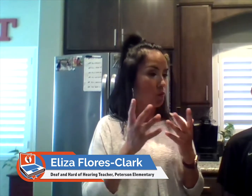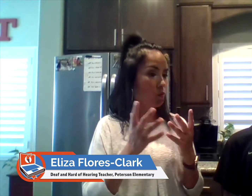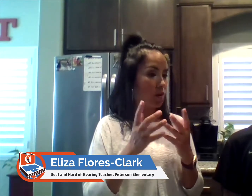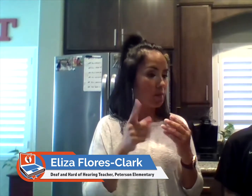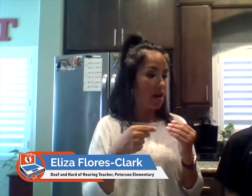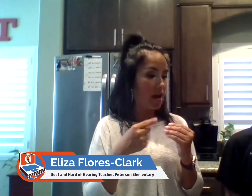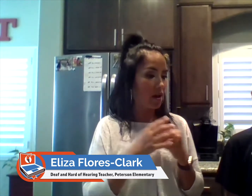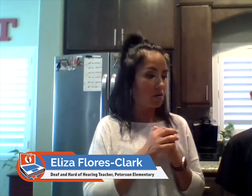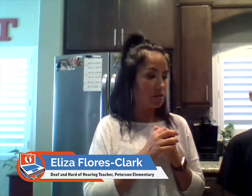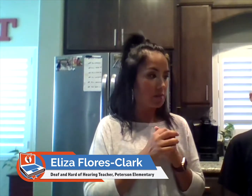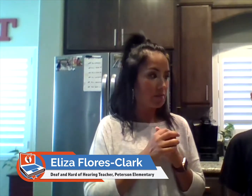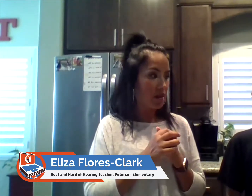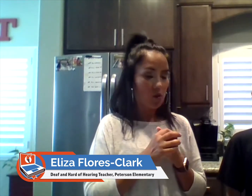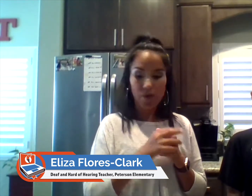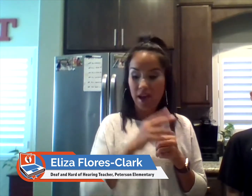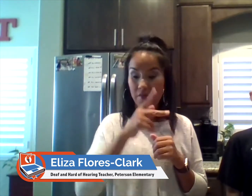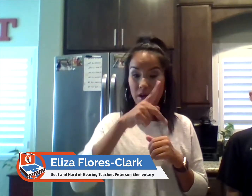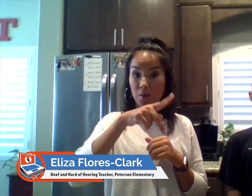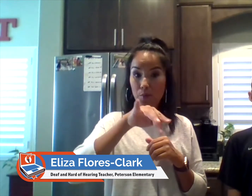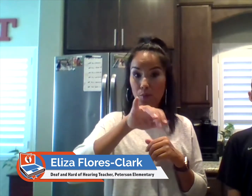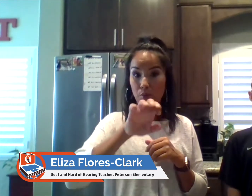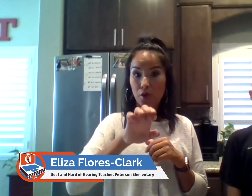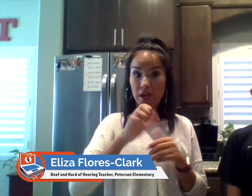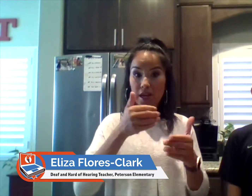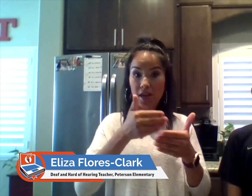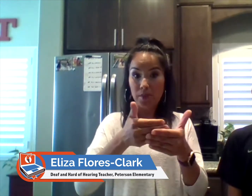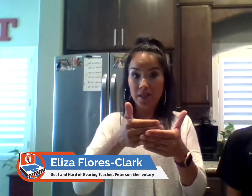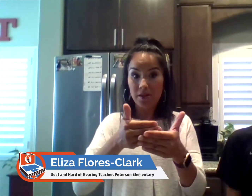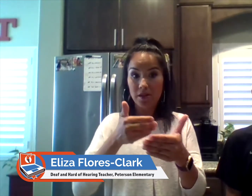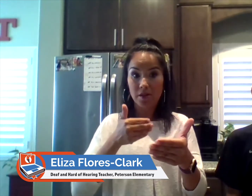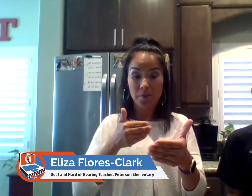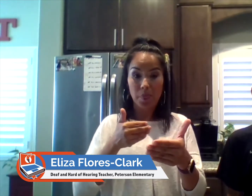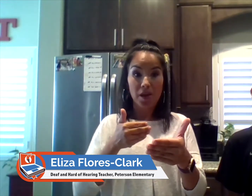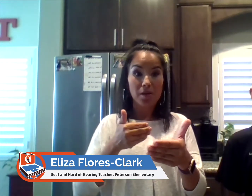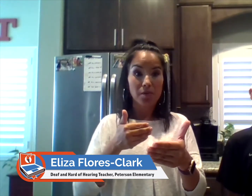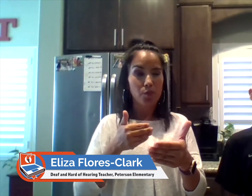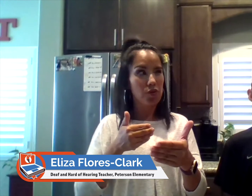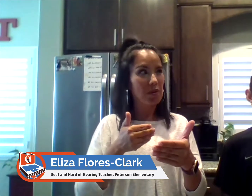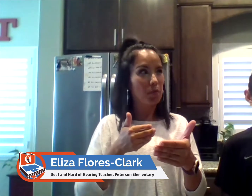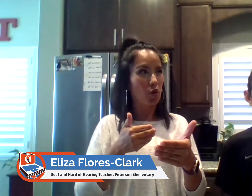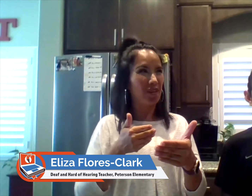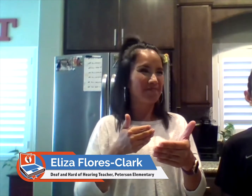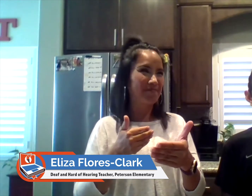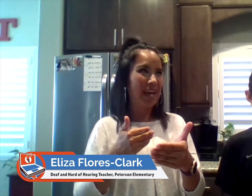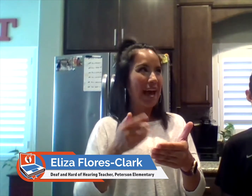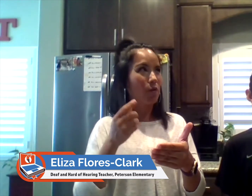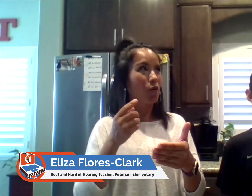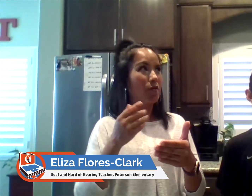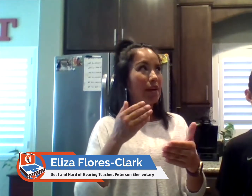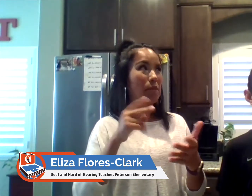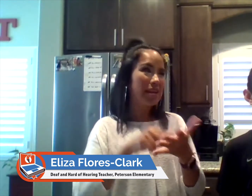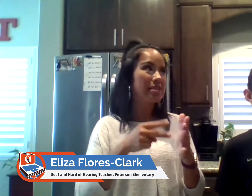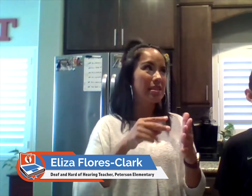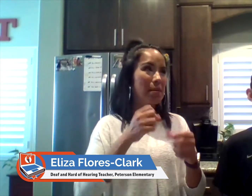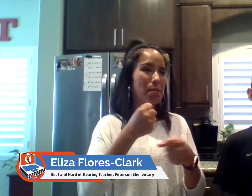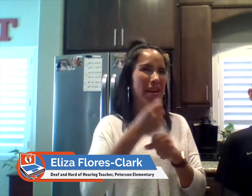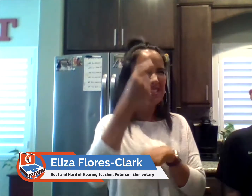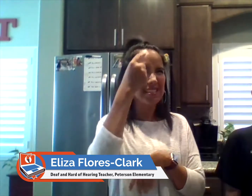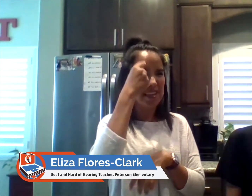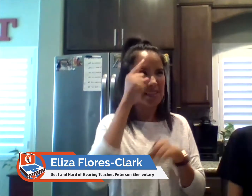What about, we have Pre-boil. Pre-boil. Well, that makes sense, but